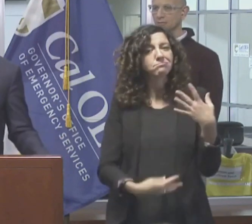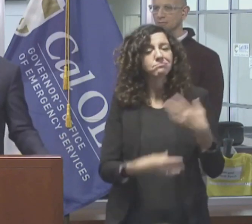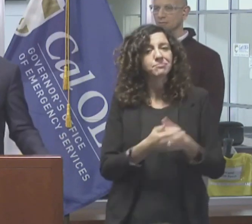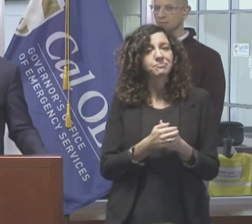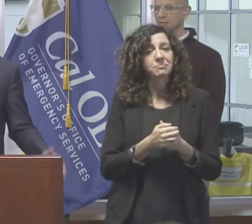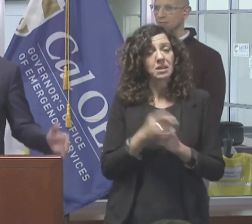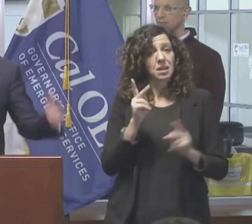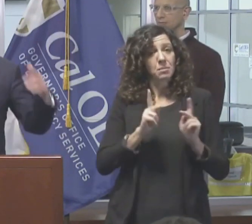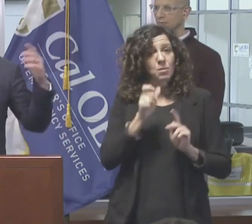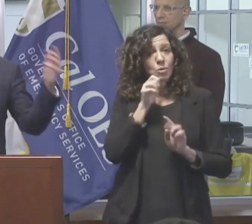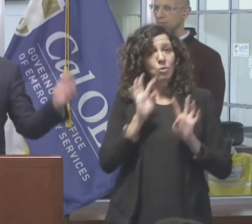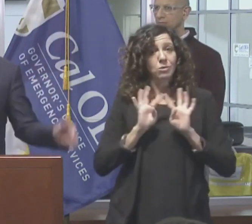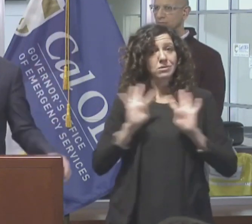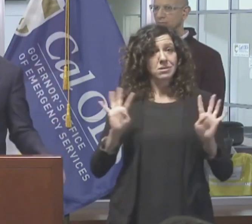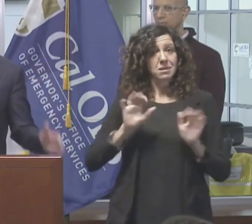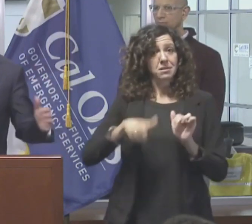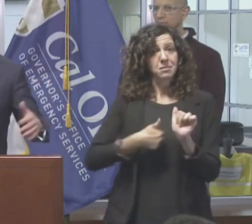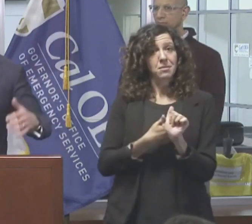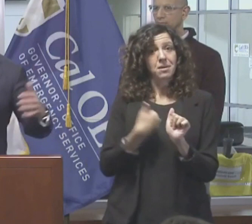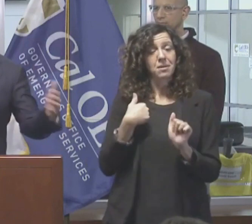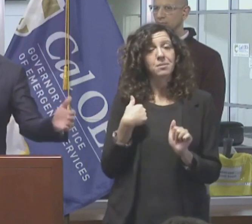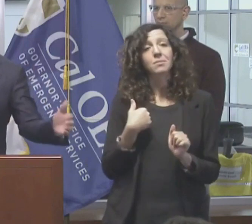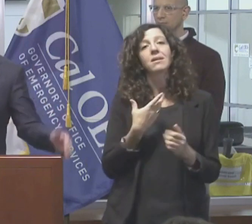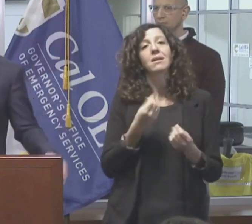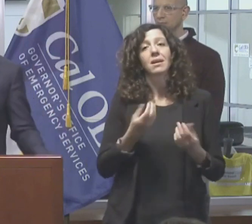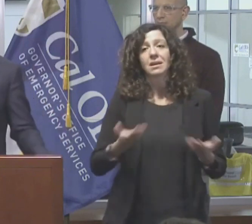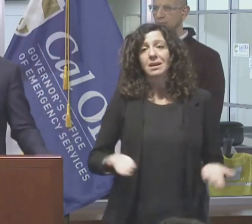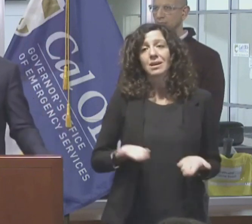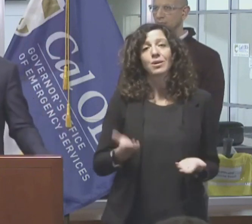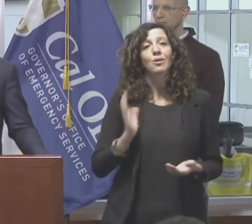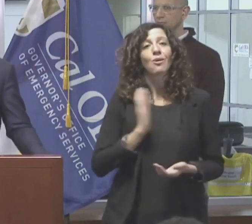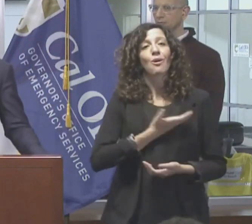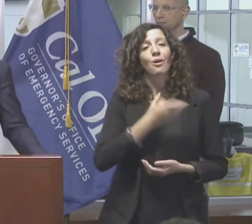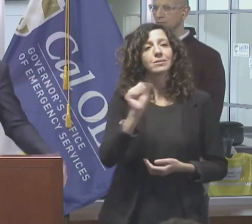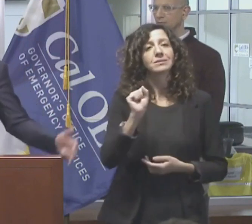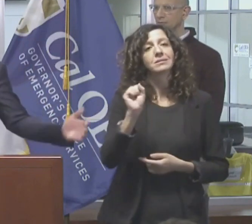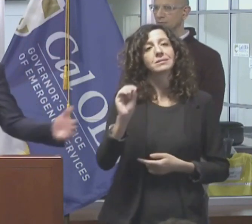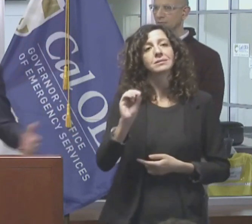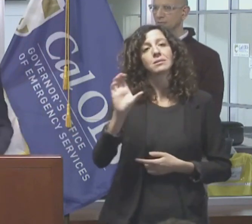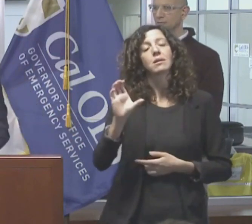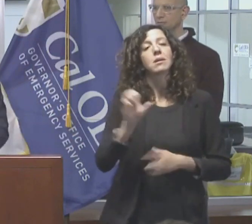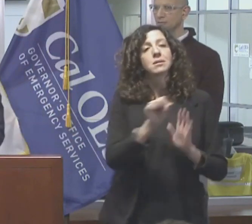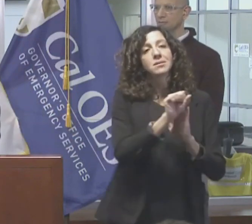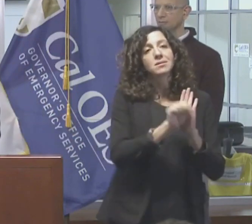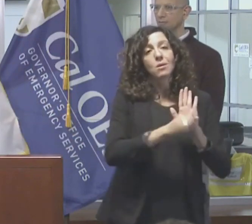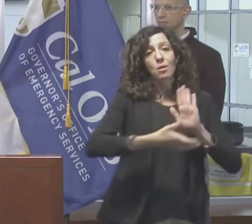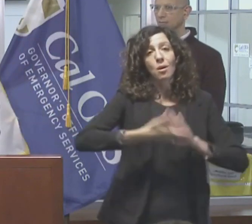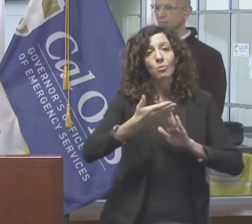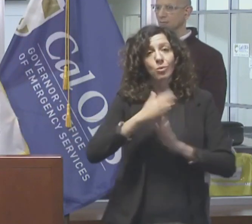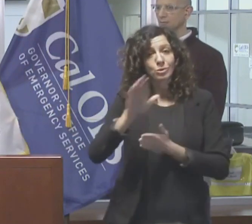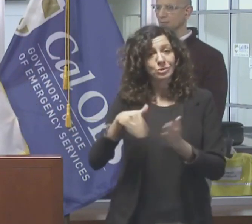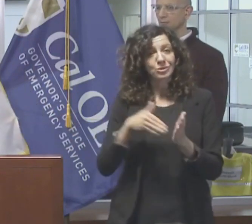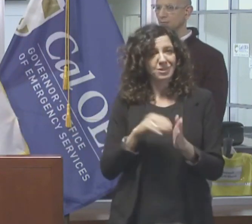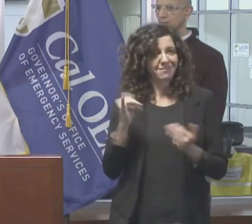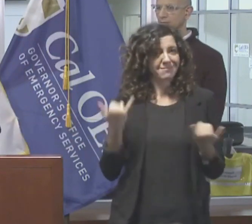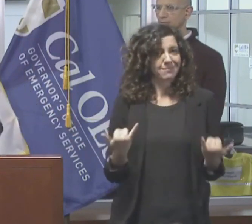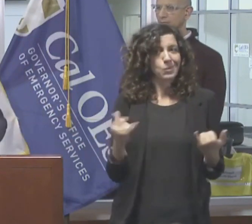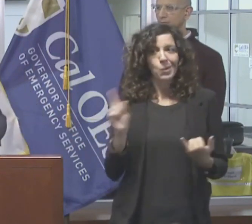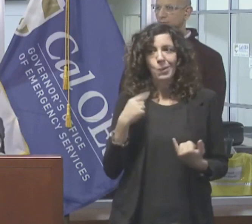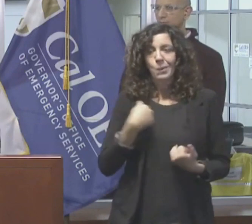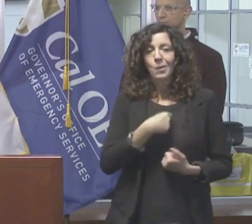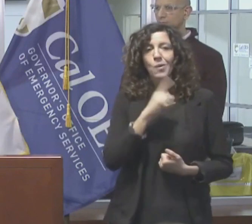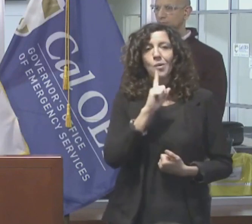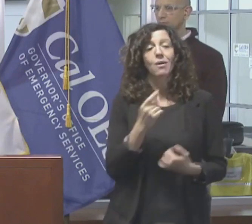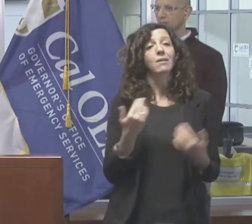assembled behind me, and the people in this, what we refer to as SOC, our State Operations Center, of where we reside at the moment, currently